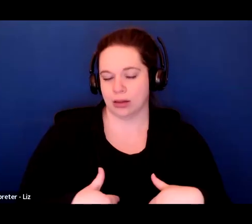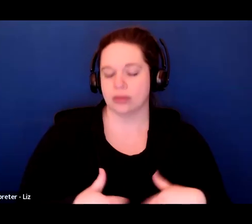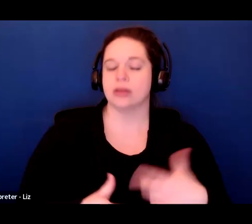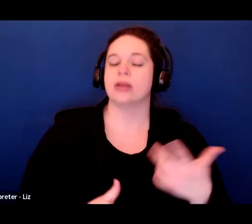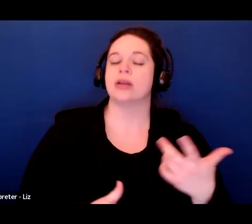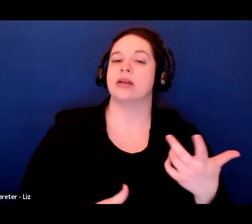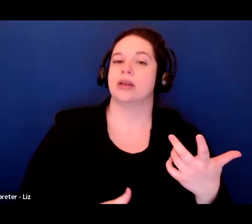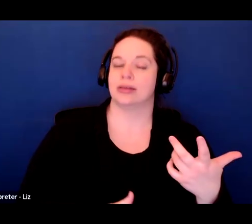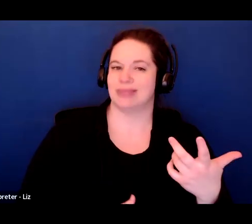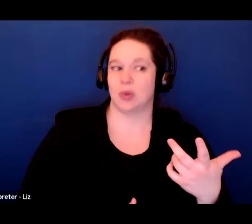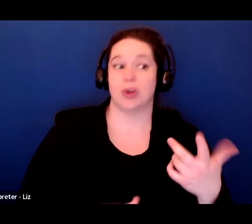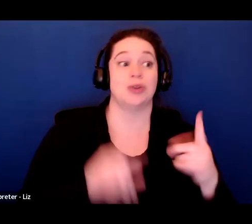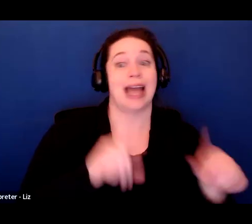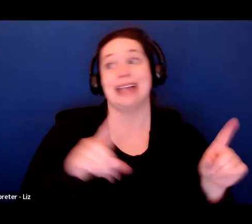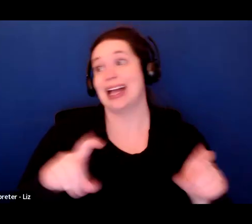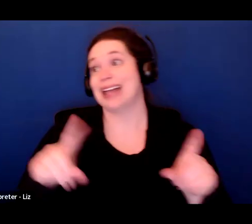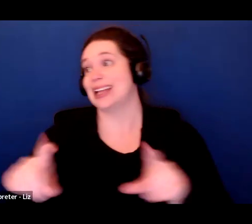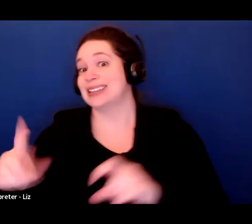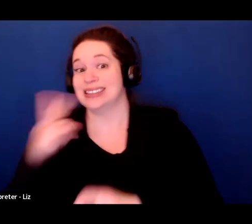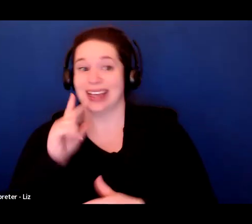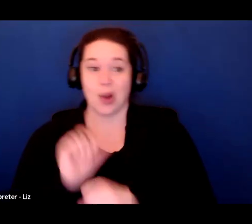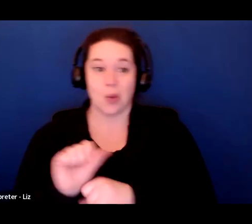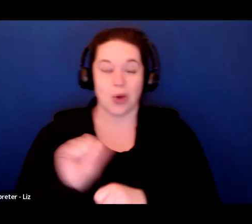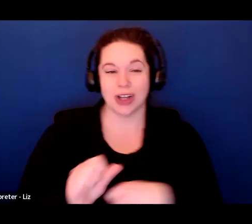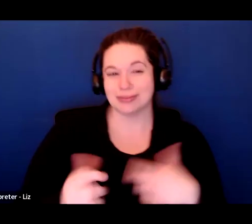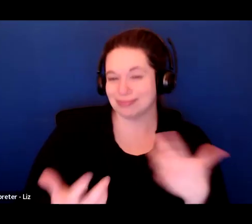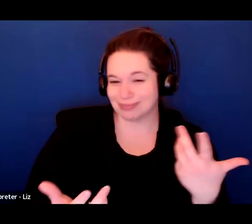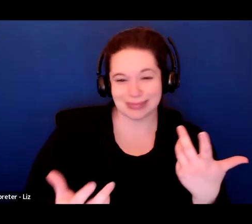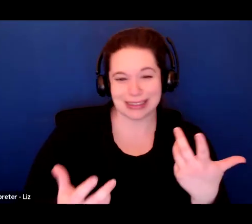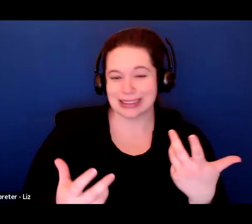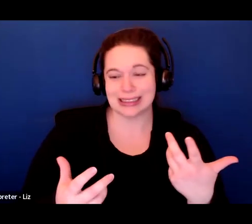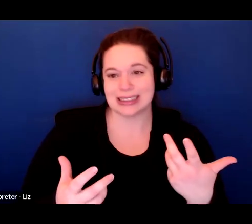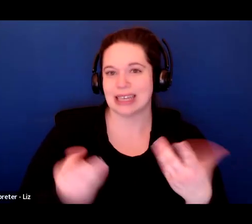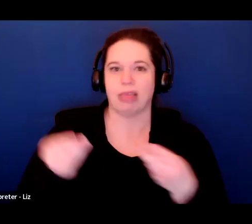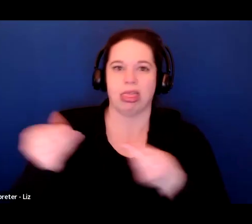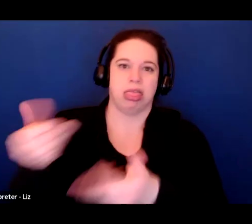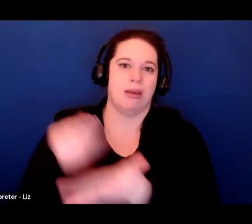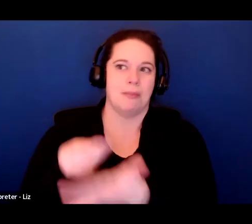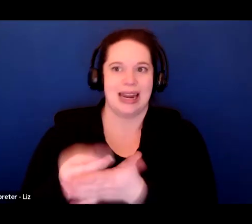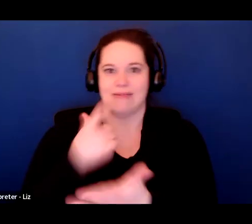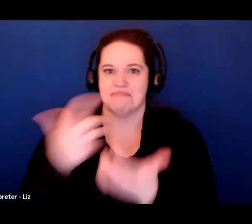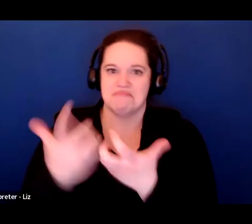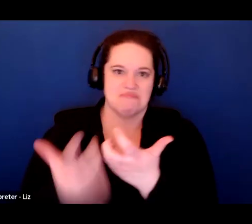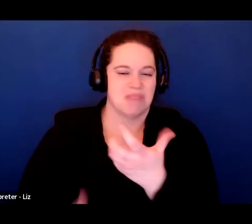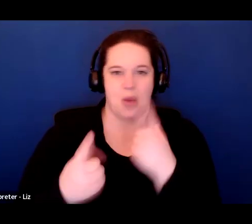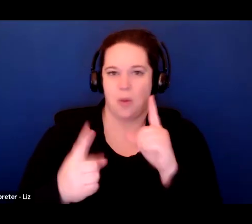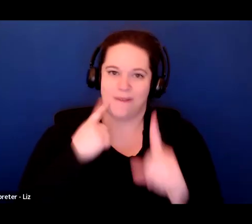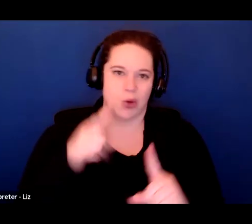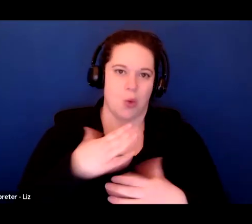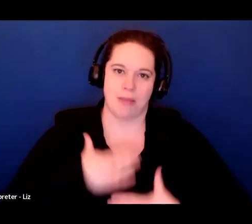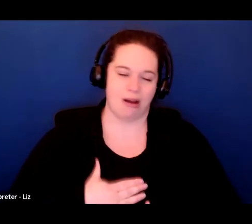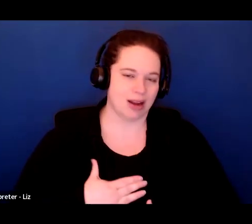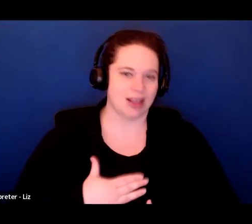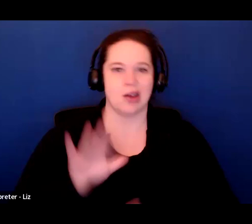things just to see how they work because that's just like throwing money out if it's something that's not good